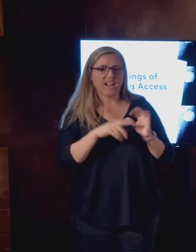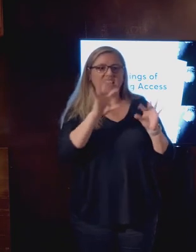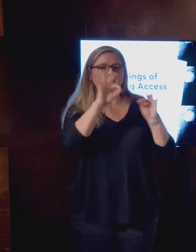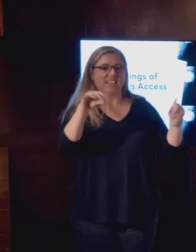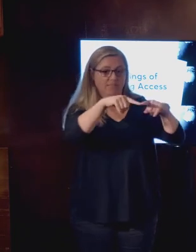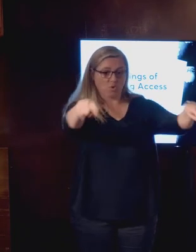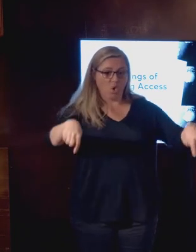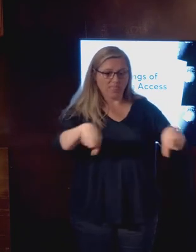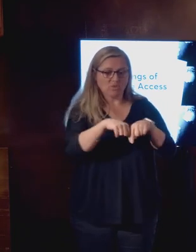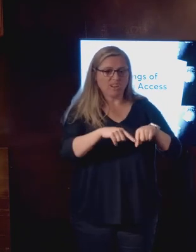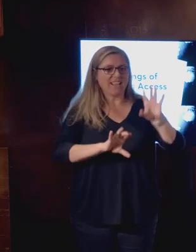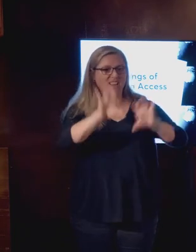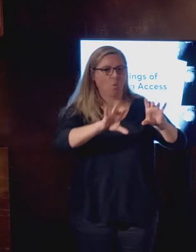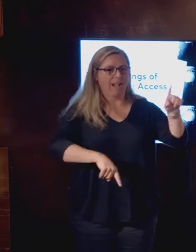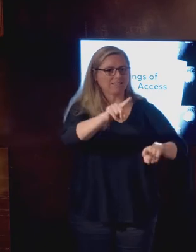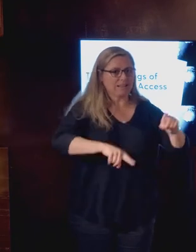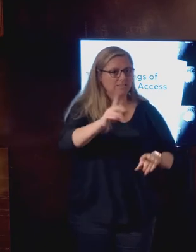I don't want your feedback, so.